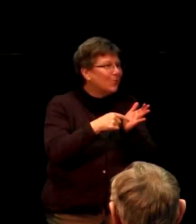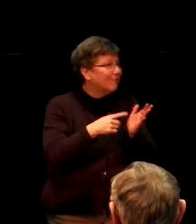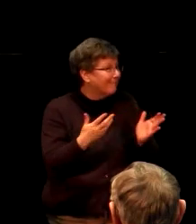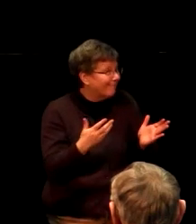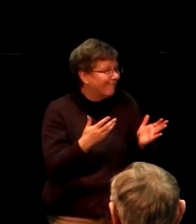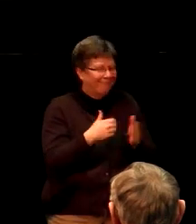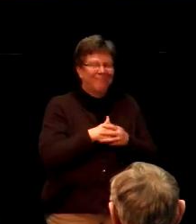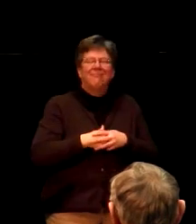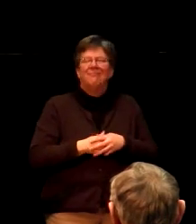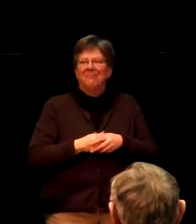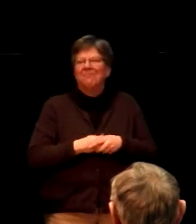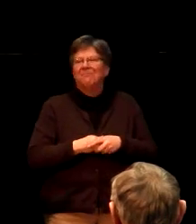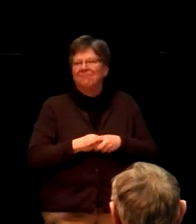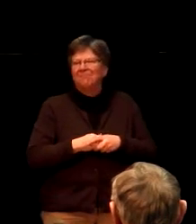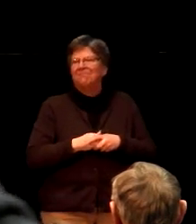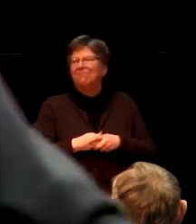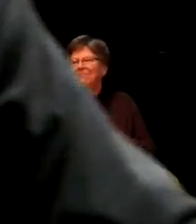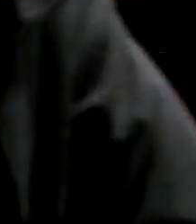that.